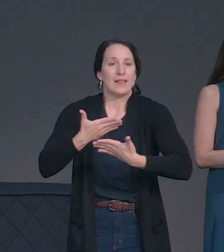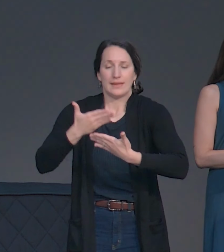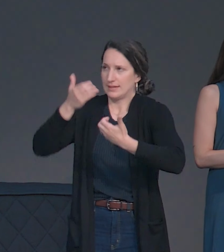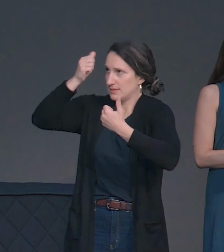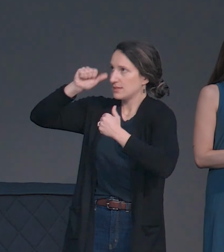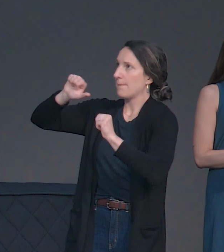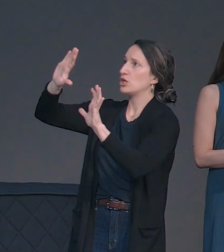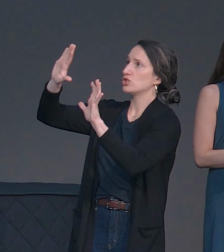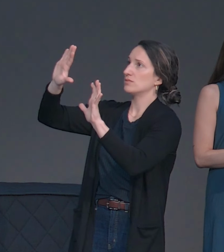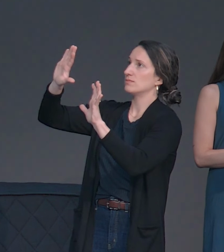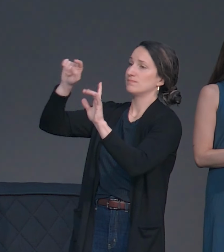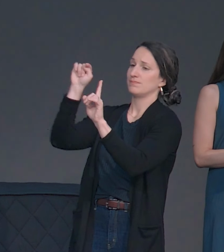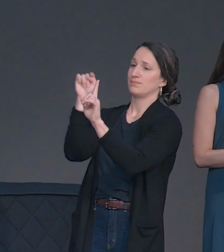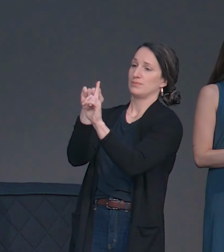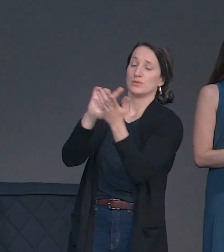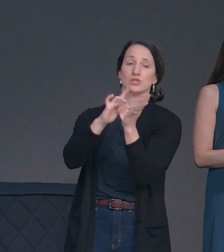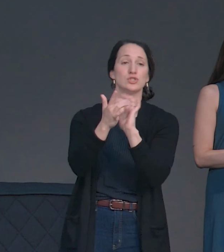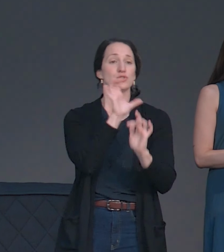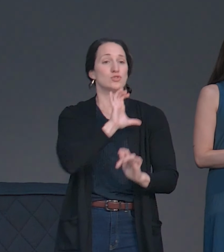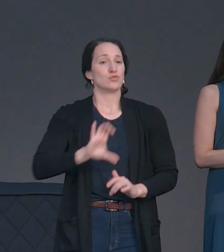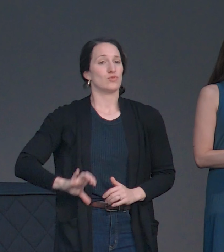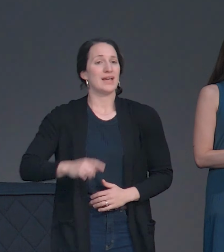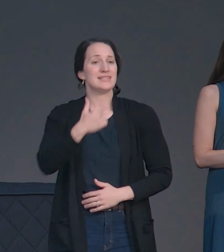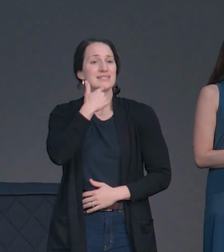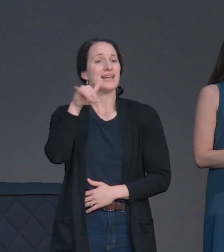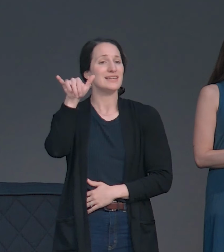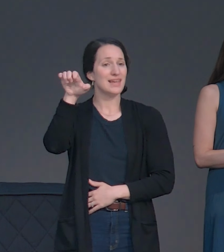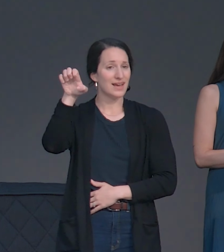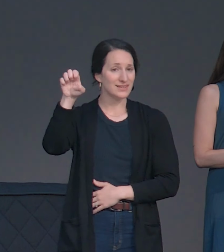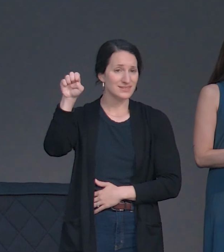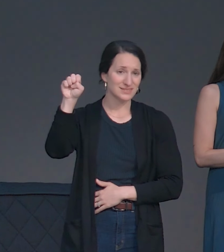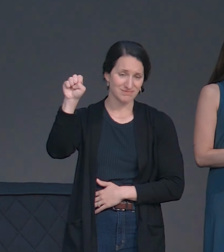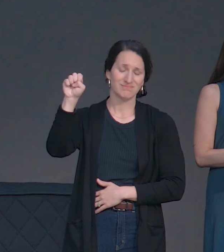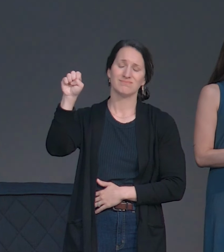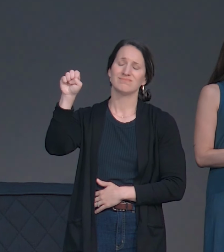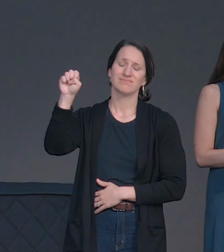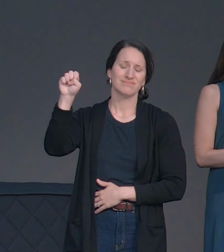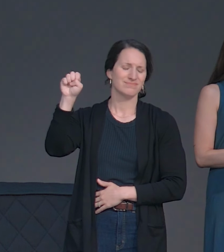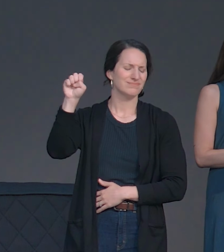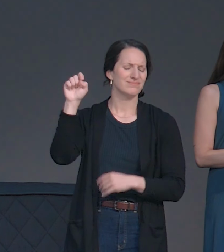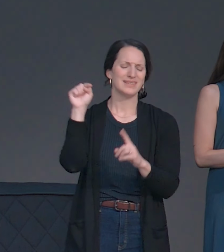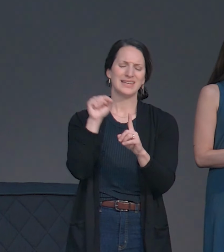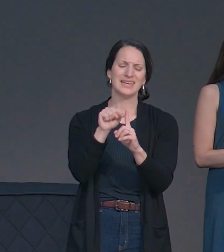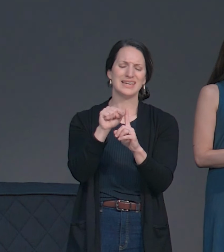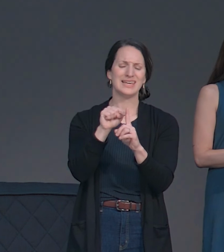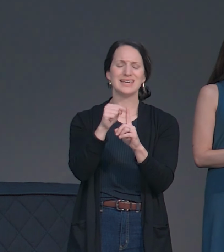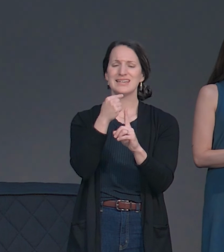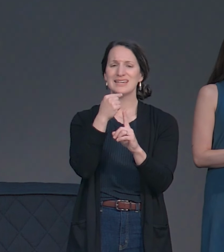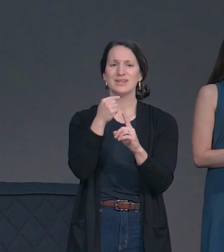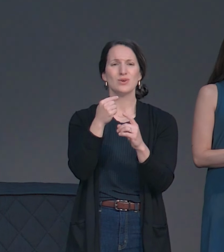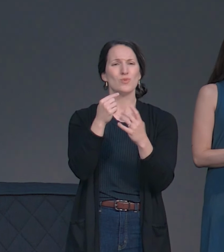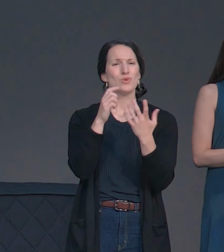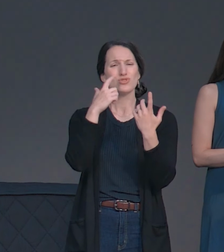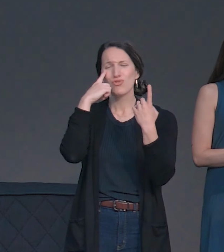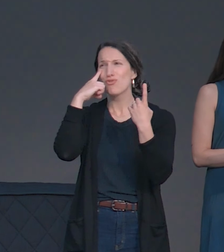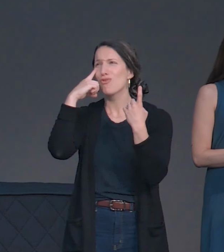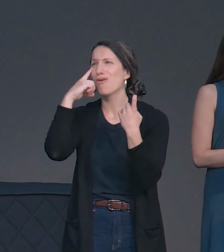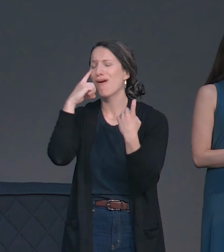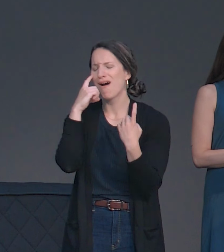said, yes. Through tears, as he prayed in the garden, he said, yes,